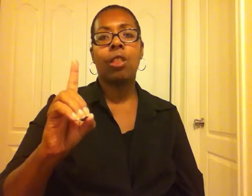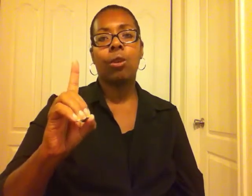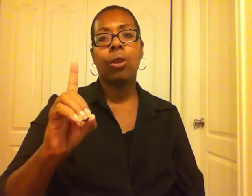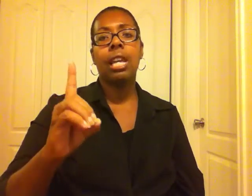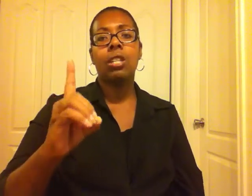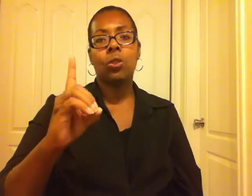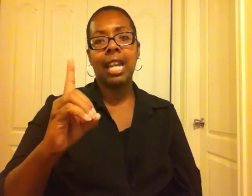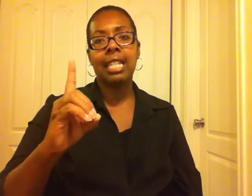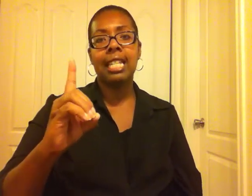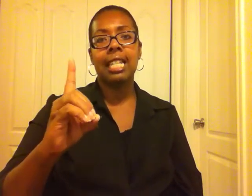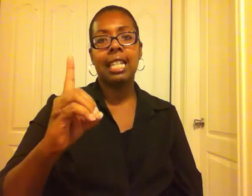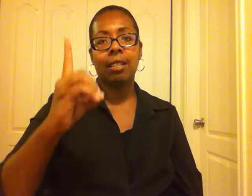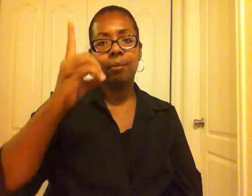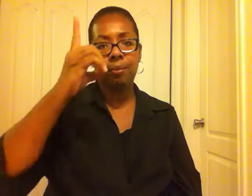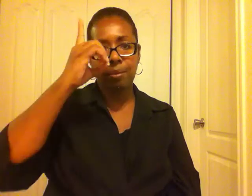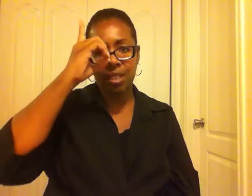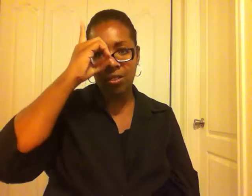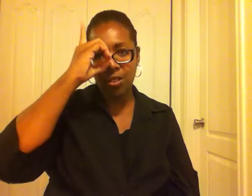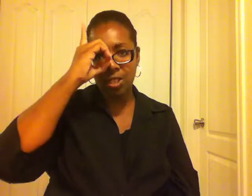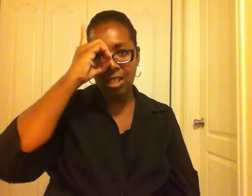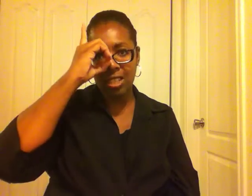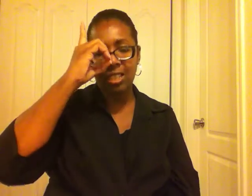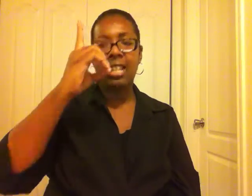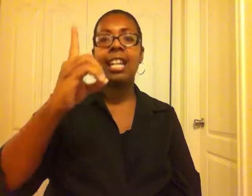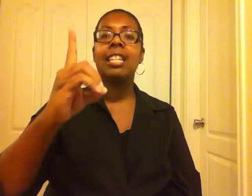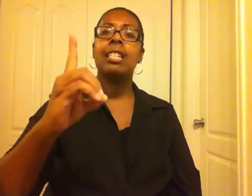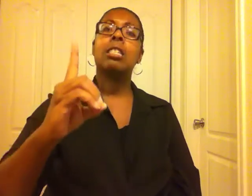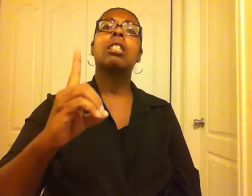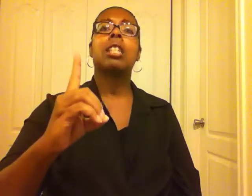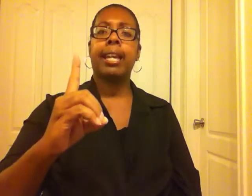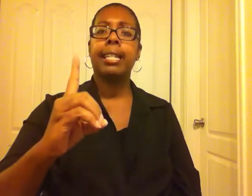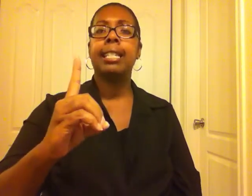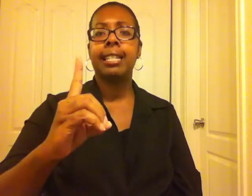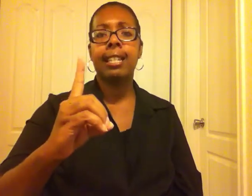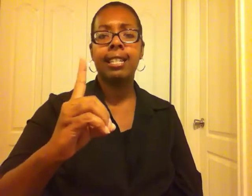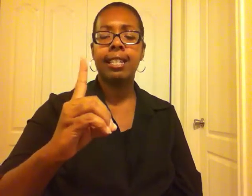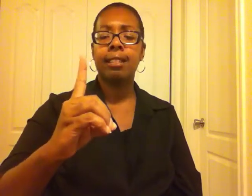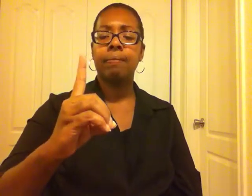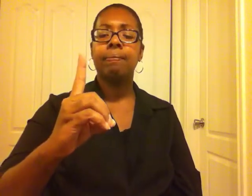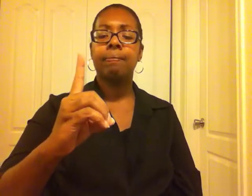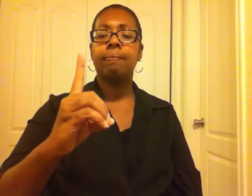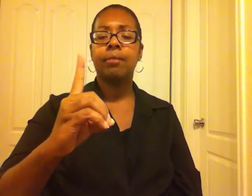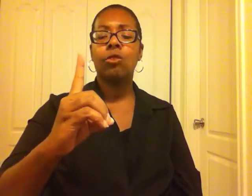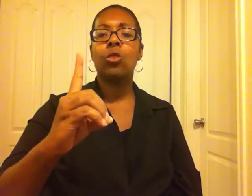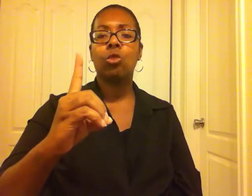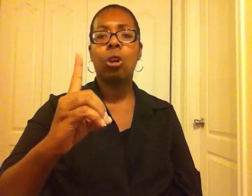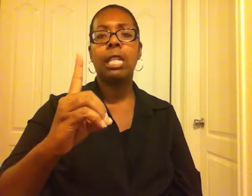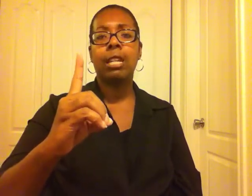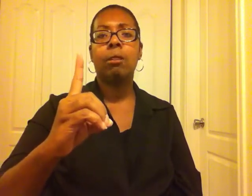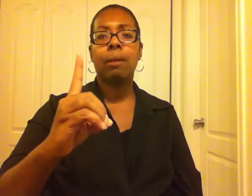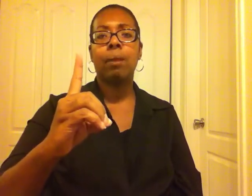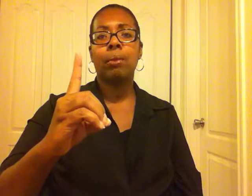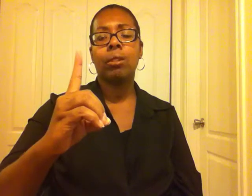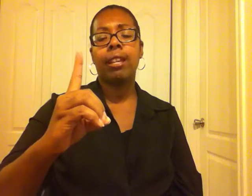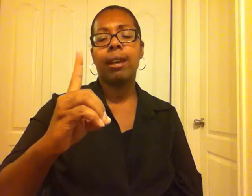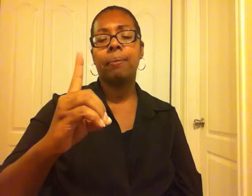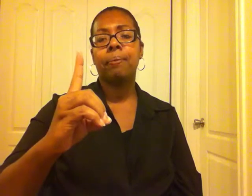together. So that's a D. And if you sort of look at it, it looks like a D, doesn't it? If you draw a D on paper, yeah,